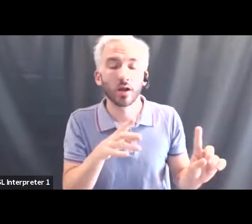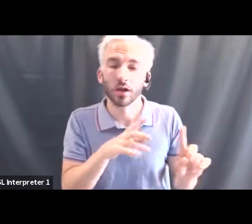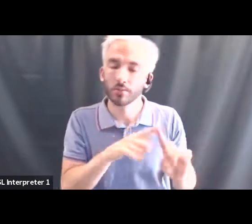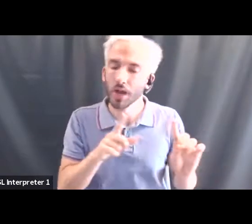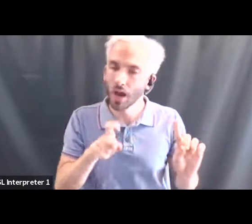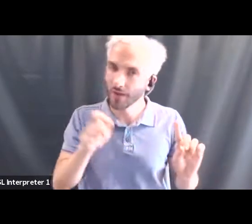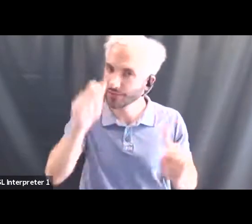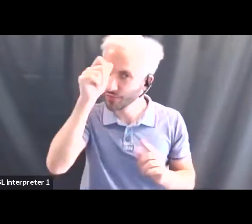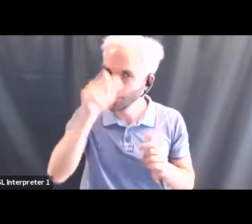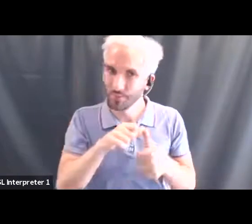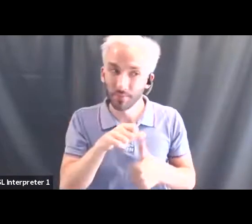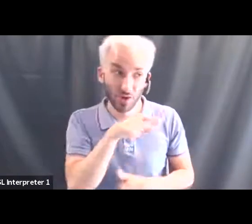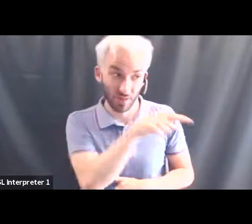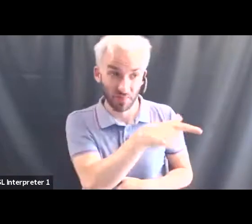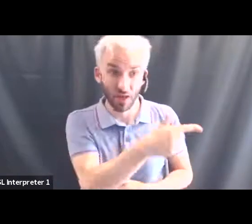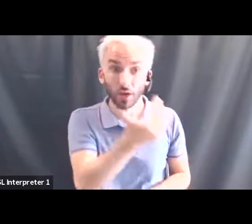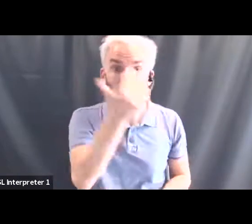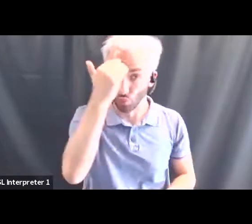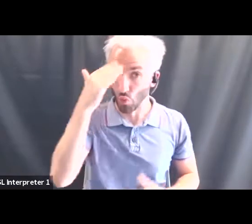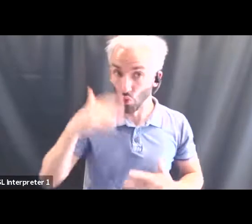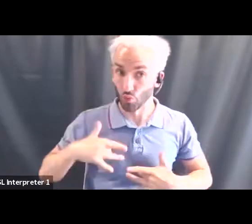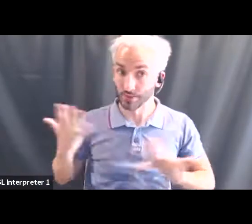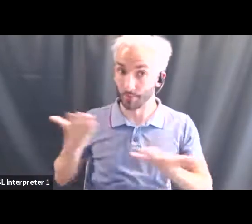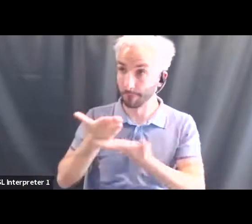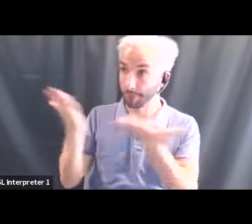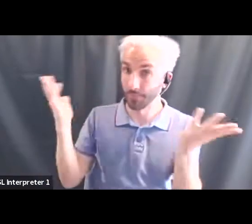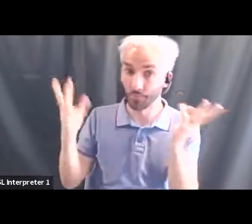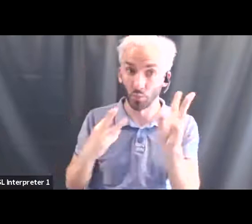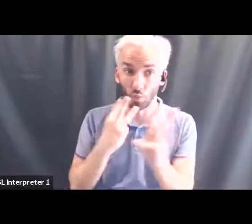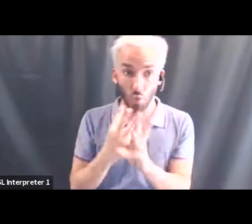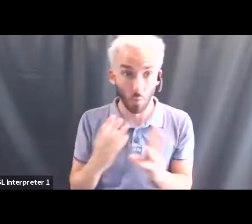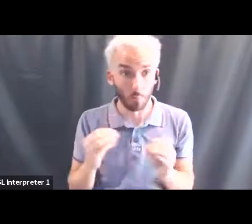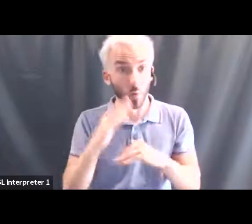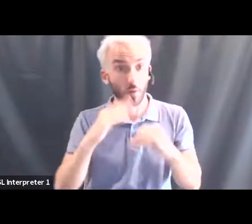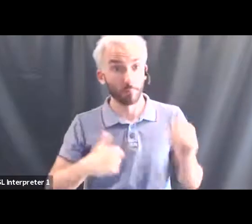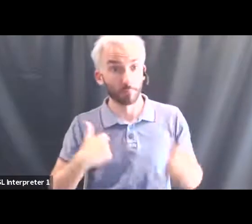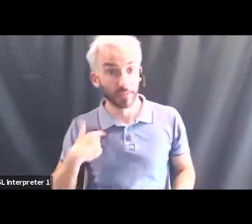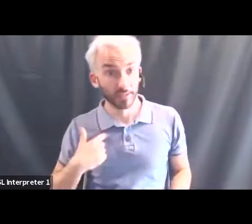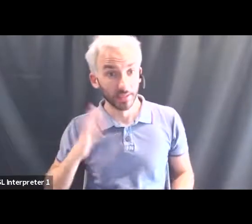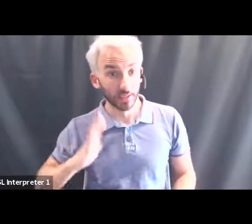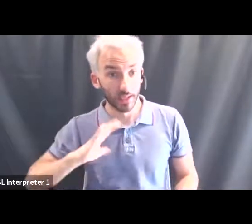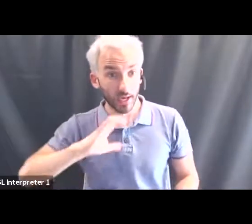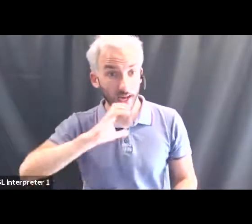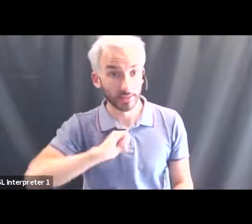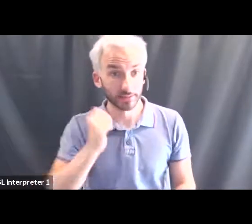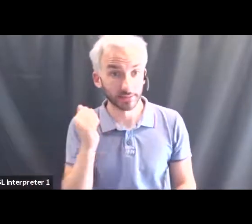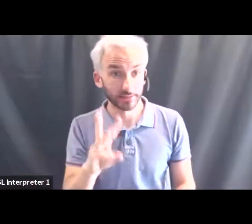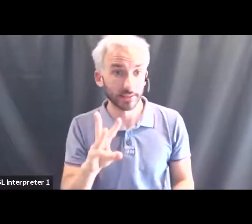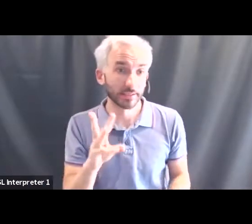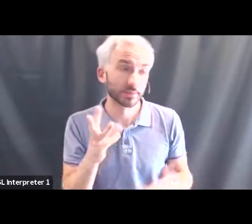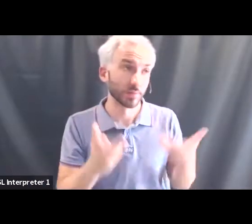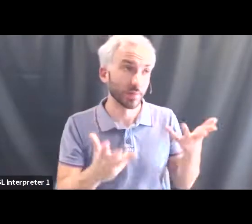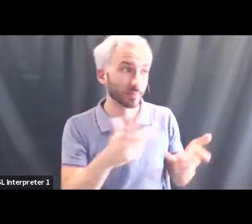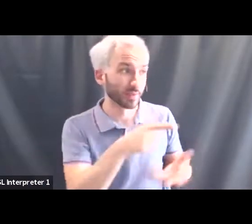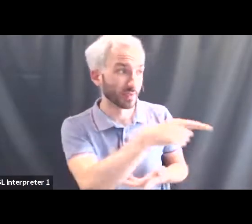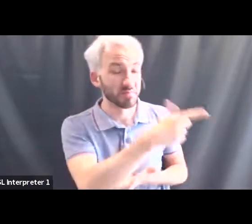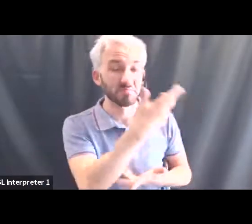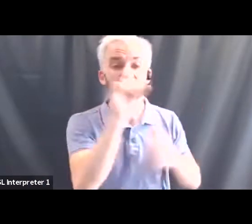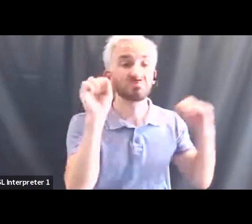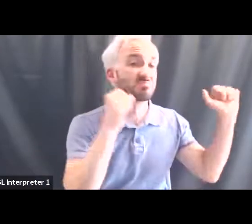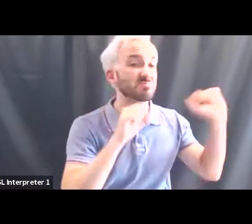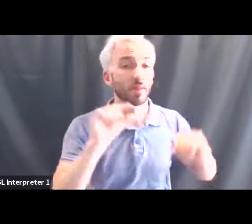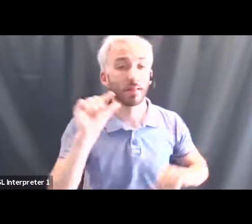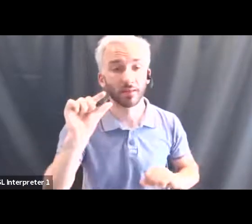many of us were at their age, and seemingly more willing to do something about it. Maybe that excuses a bit of hooliganism now and